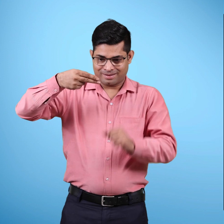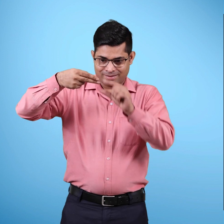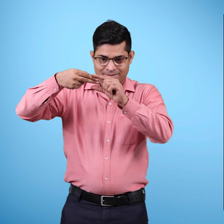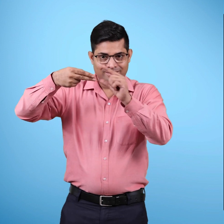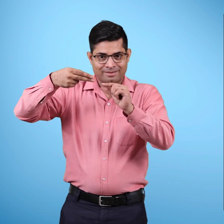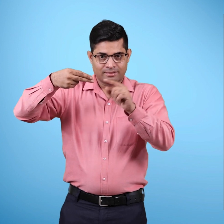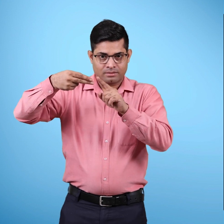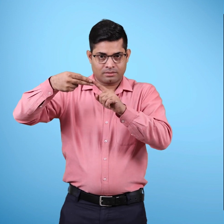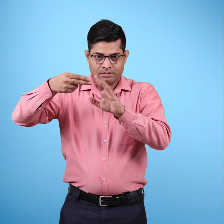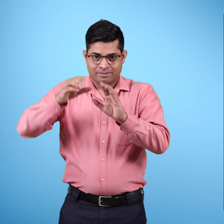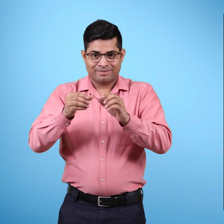Take a leaf in a test tube